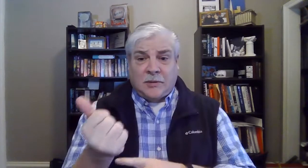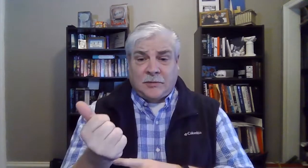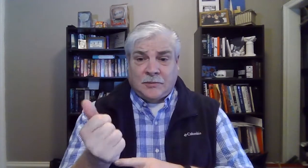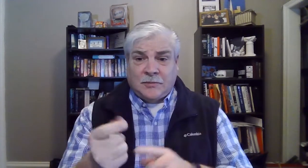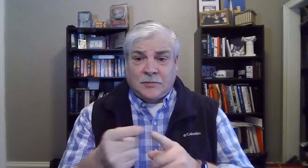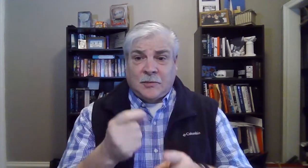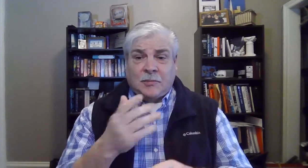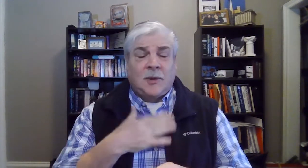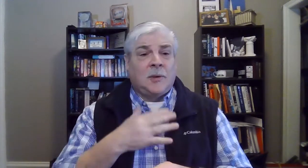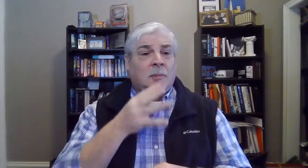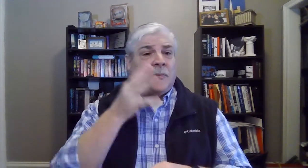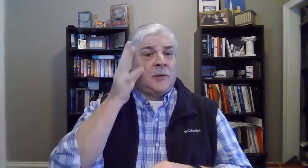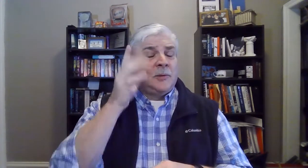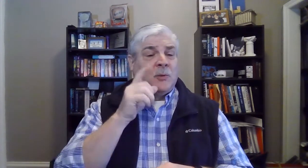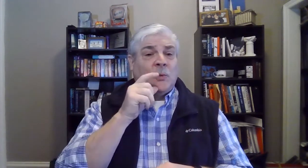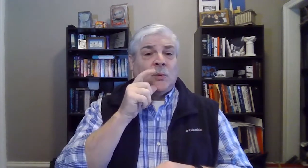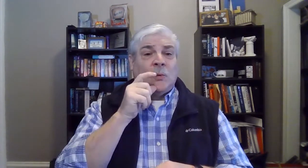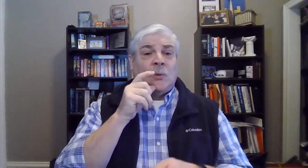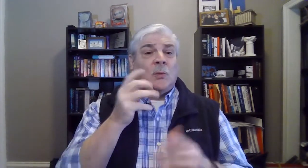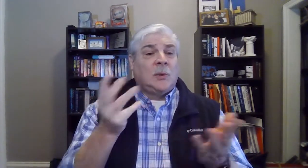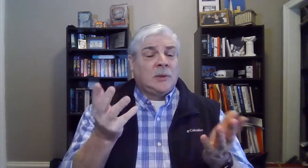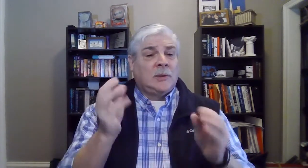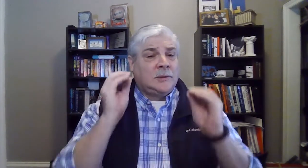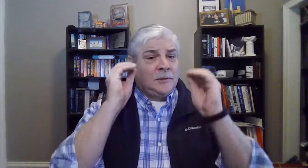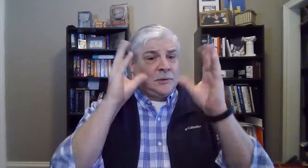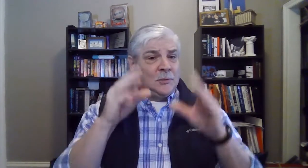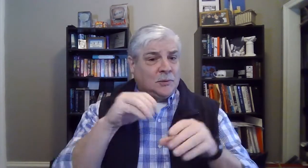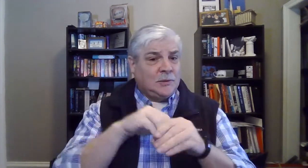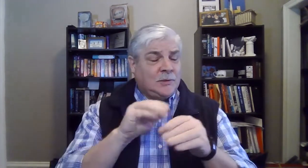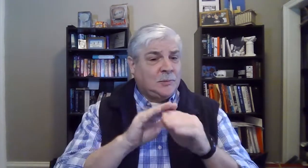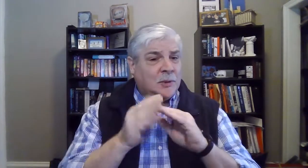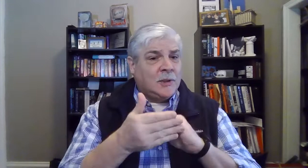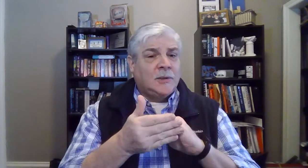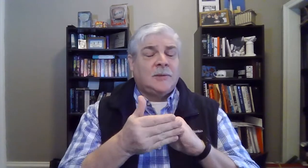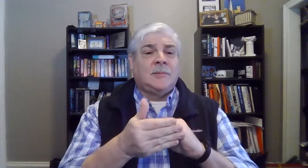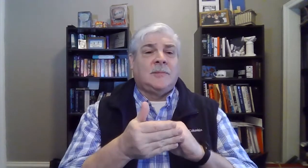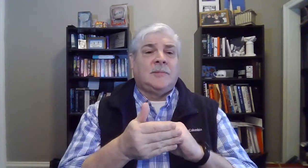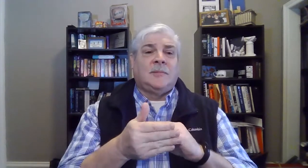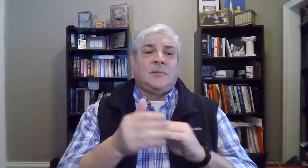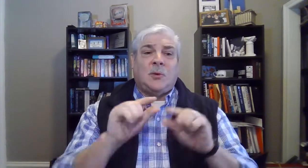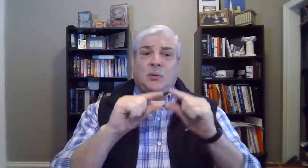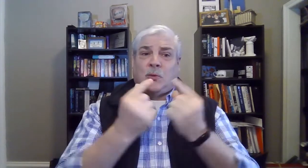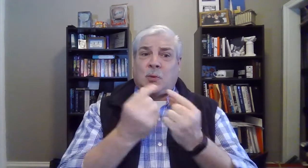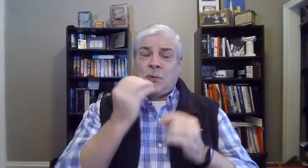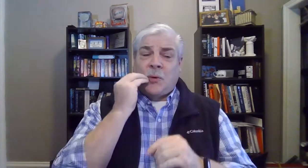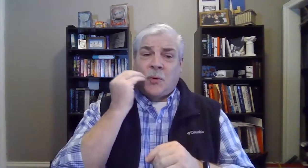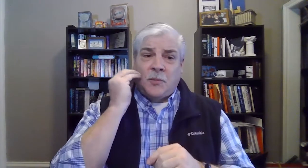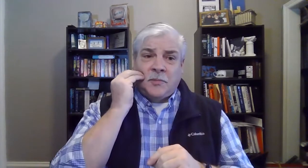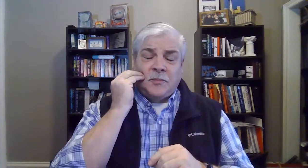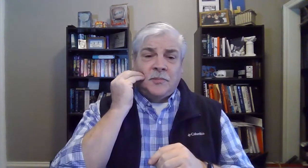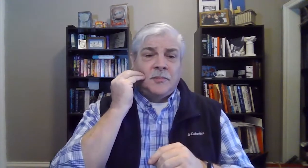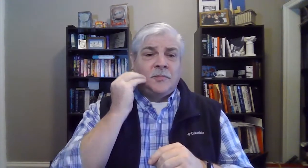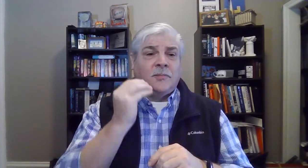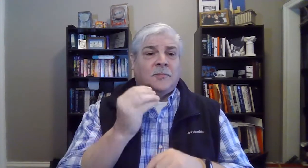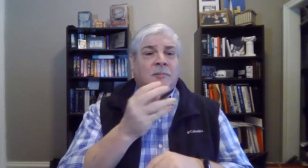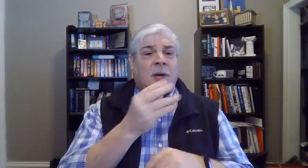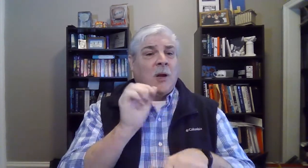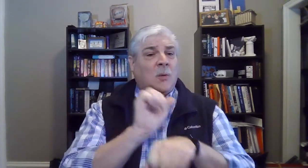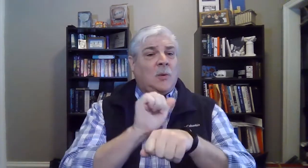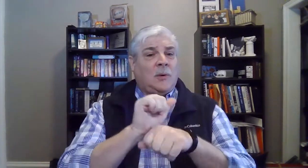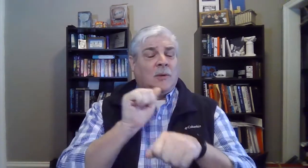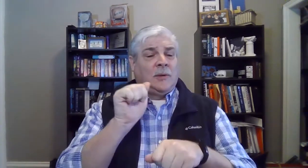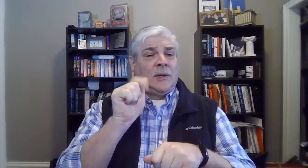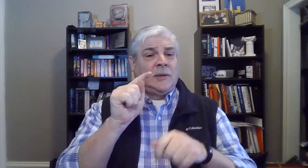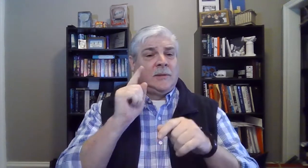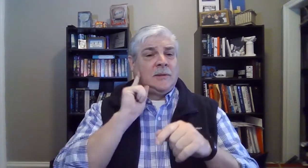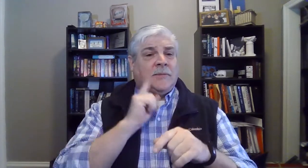others from my parents, who were teachers in Jamaica, group home parents, and